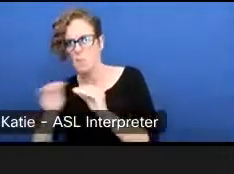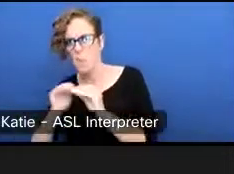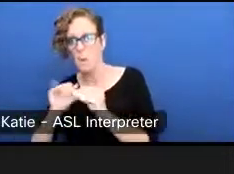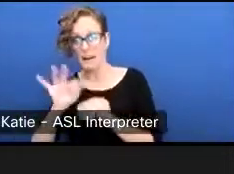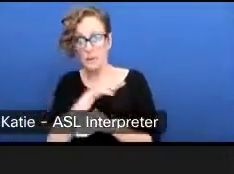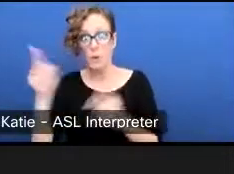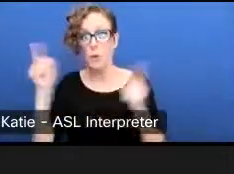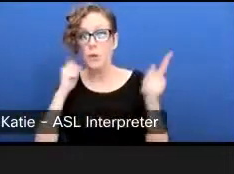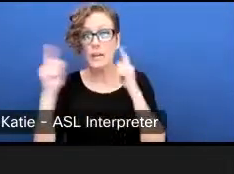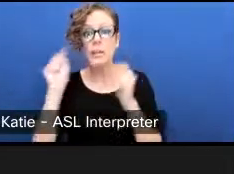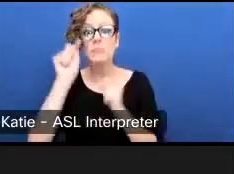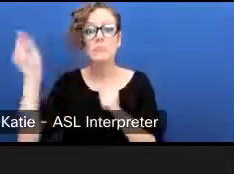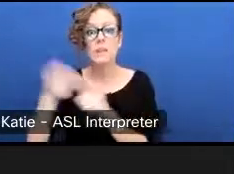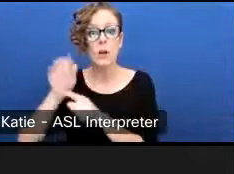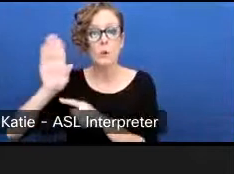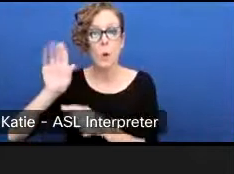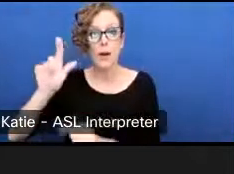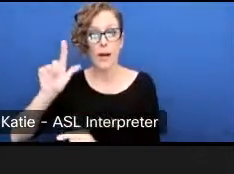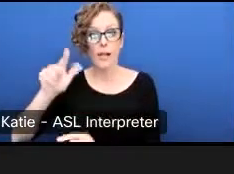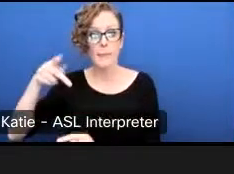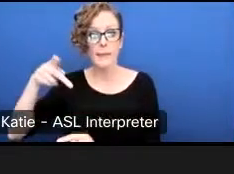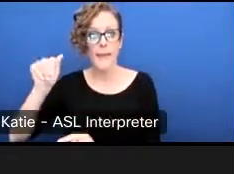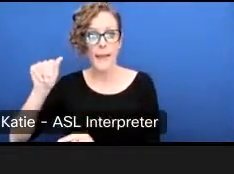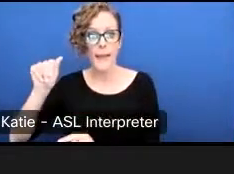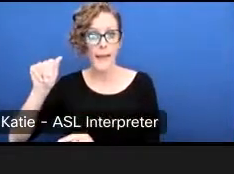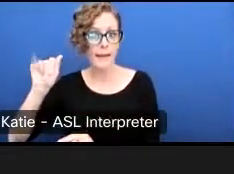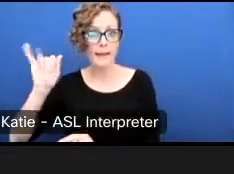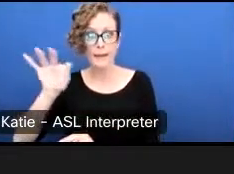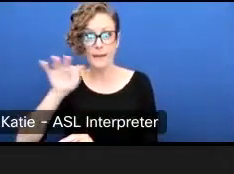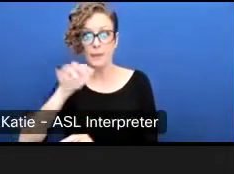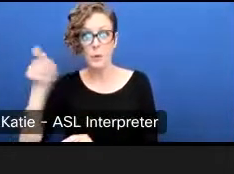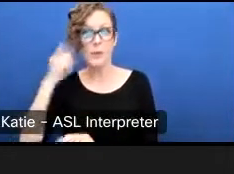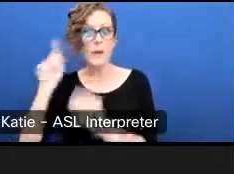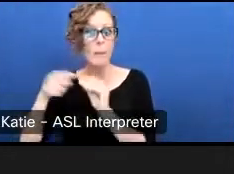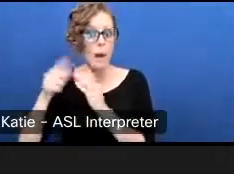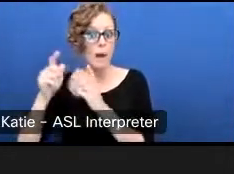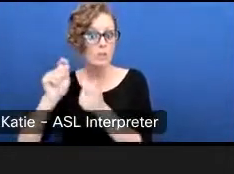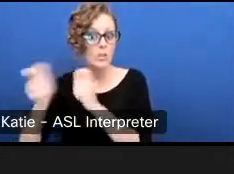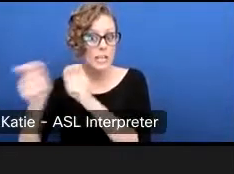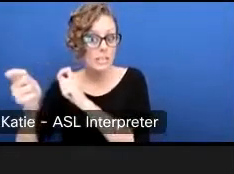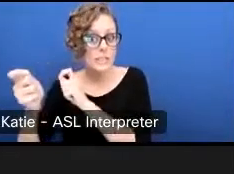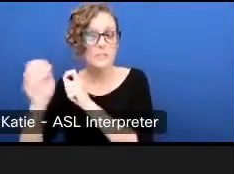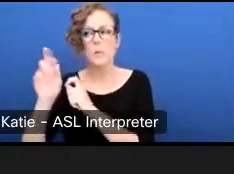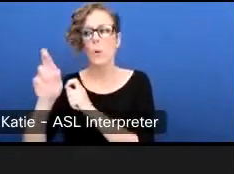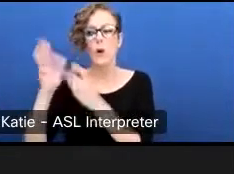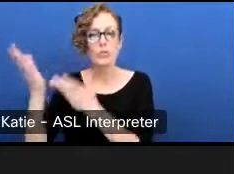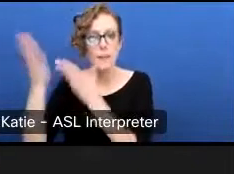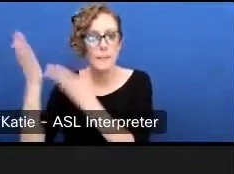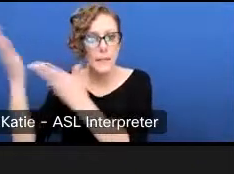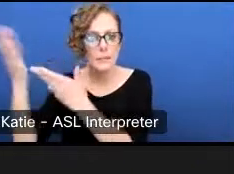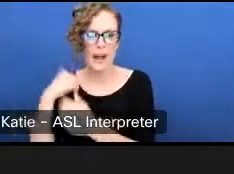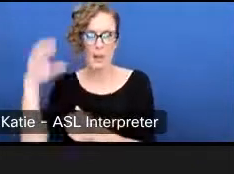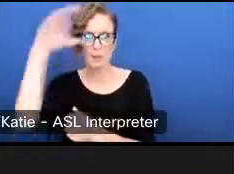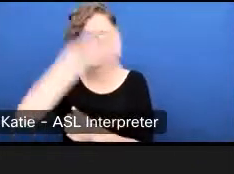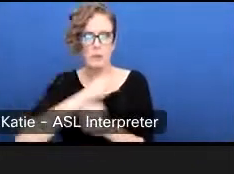are hearing anything from your LPAs, if you're hearing of any changes or recommendations, I'm assuming a lot of it is